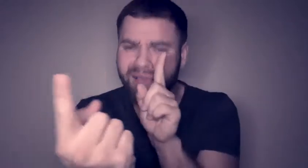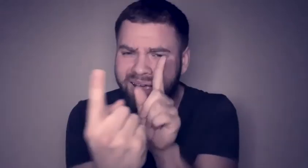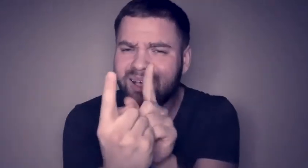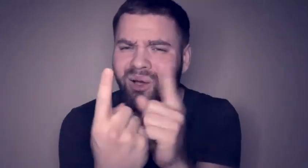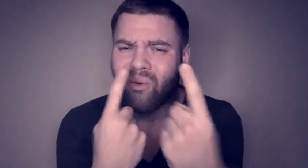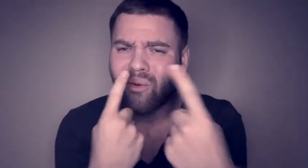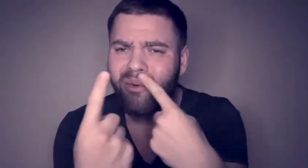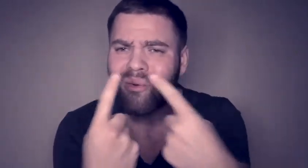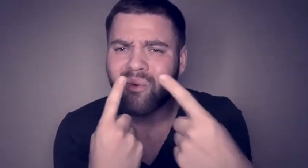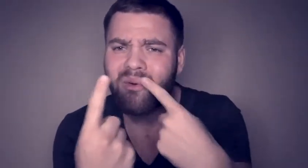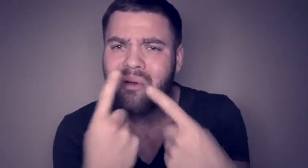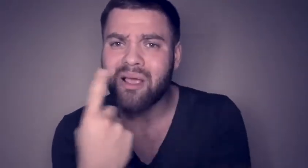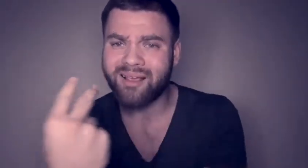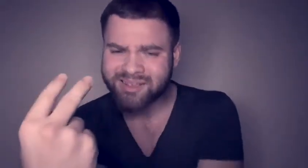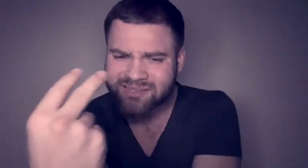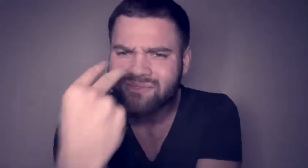All the ugly things you say,